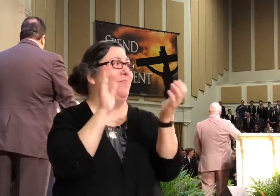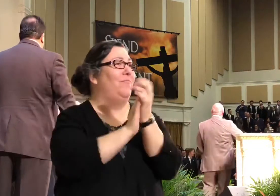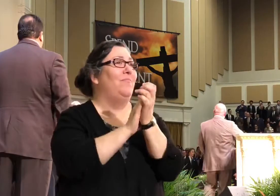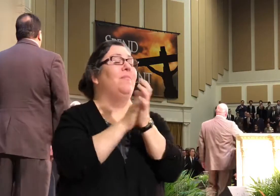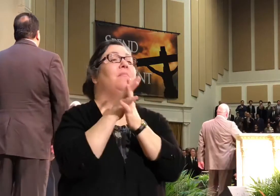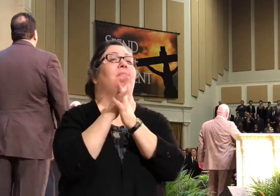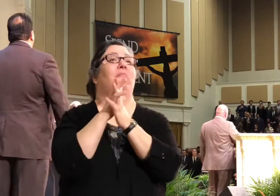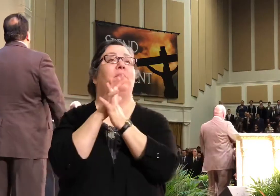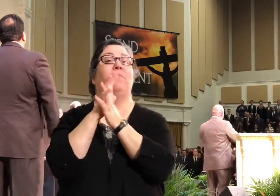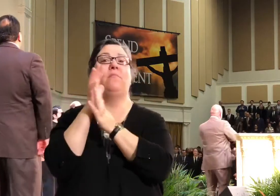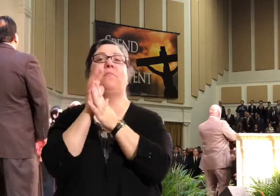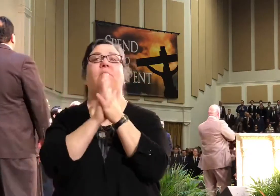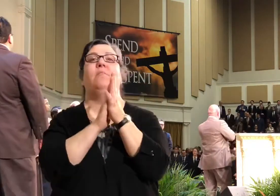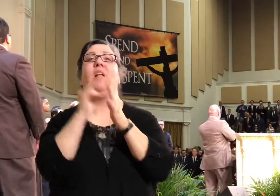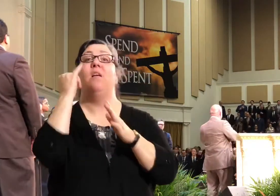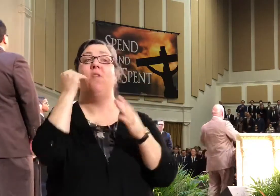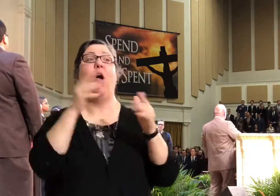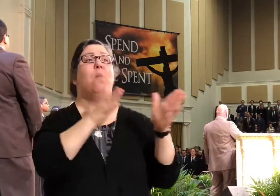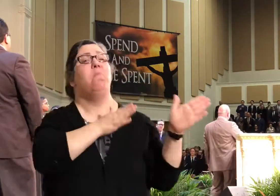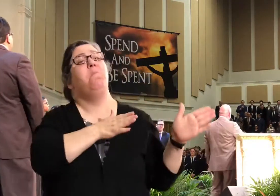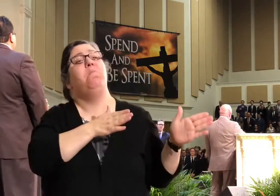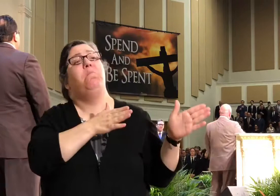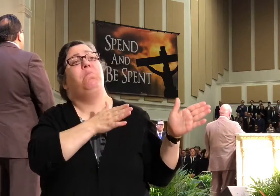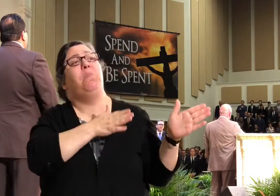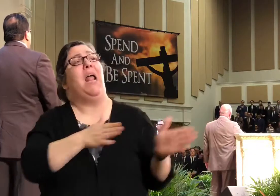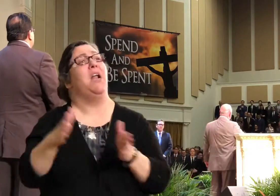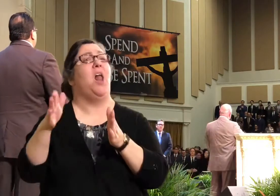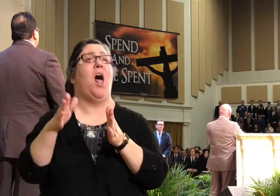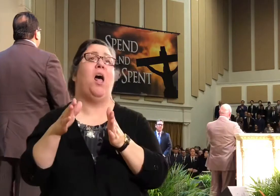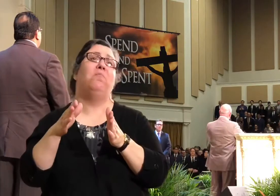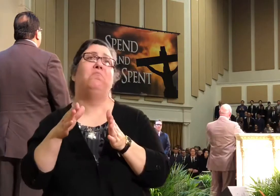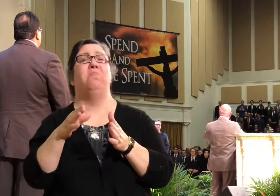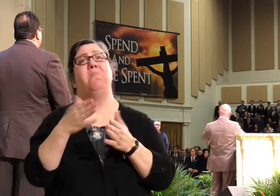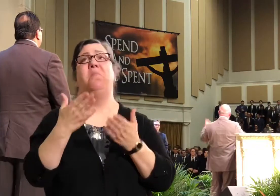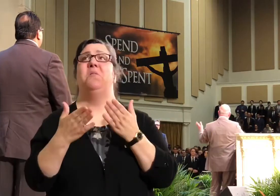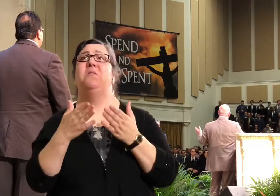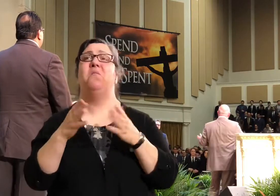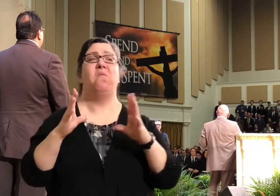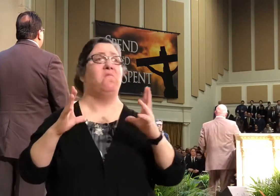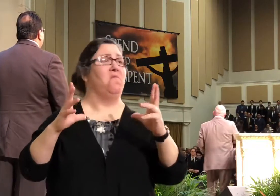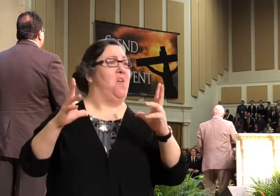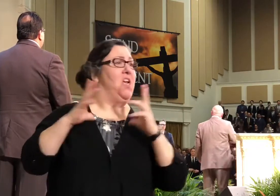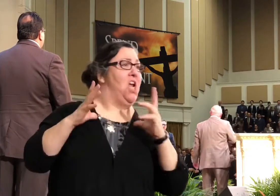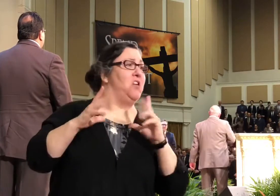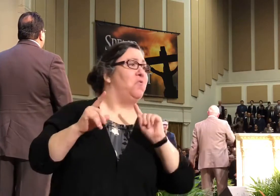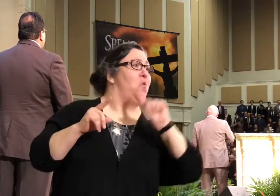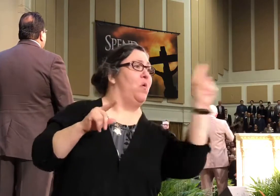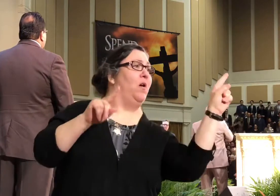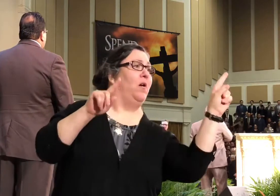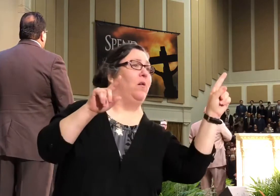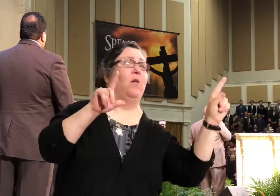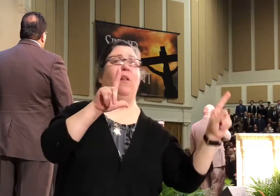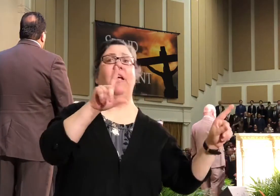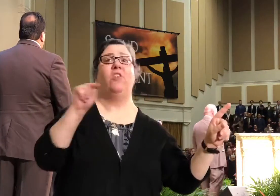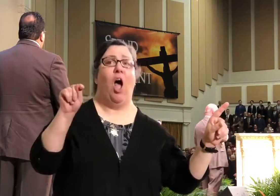You know, if you're planning on spending extra time here, maybe going to Tahoe, maybe some of the other places in